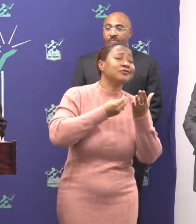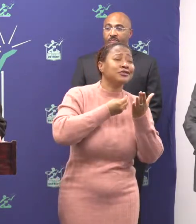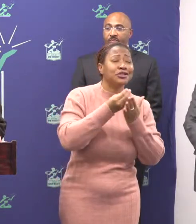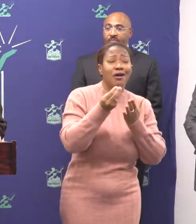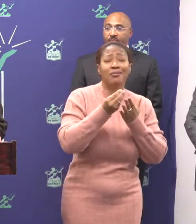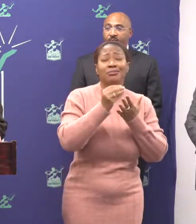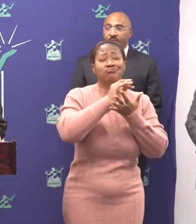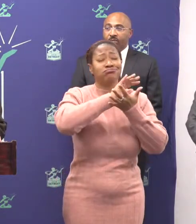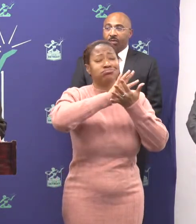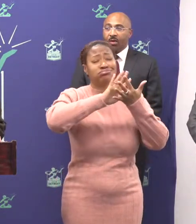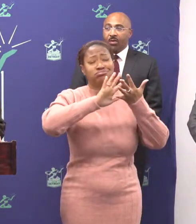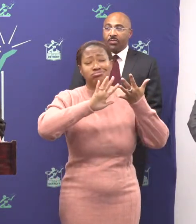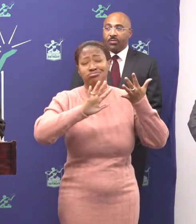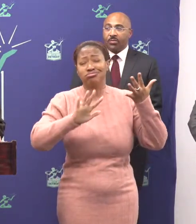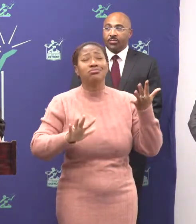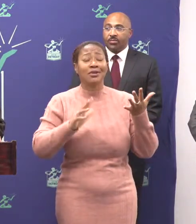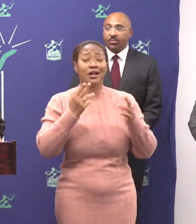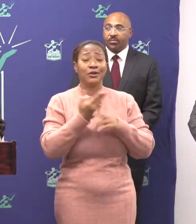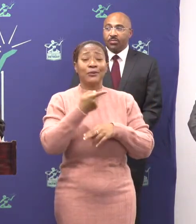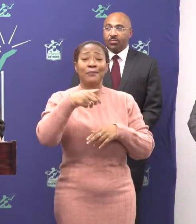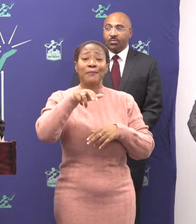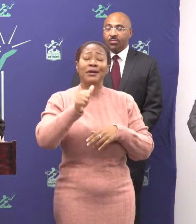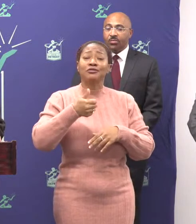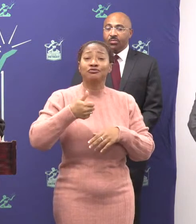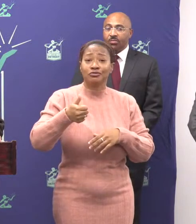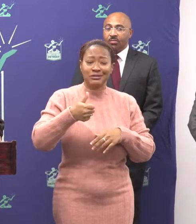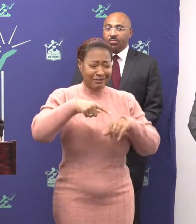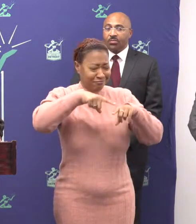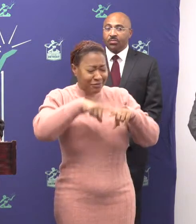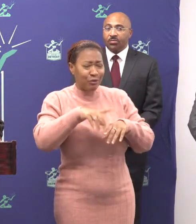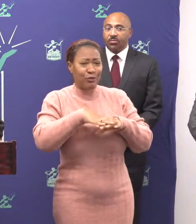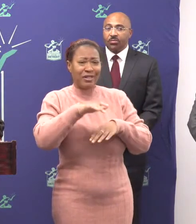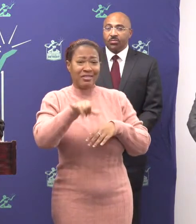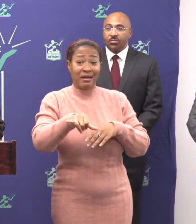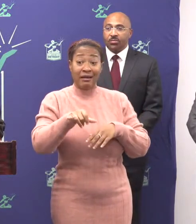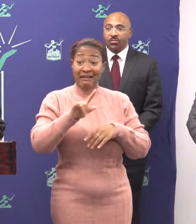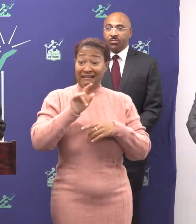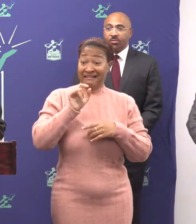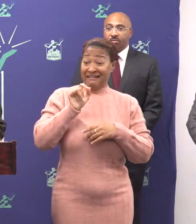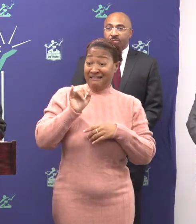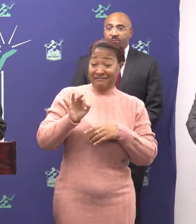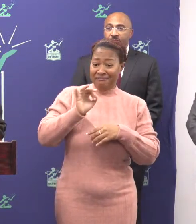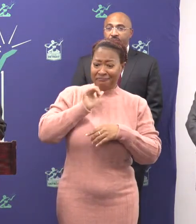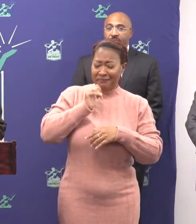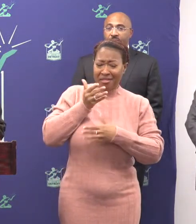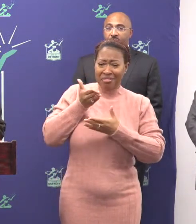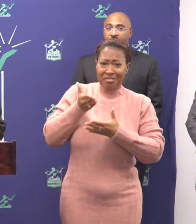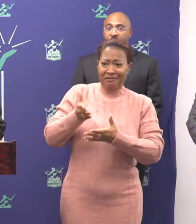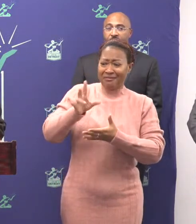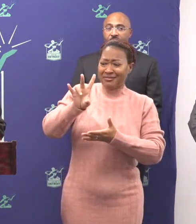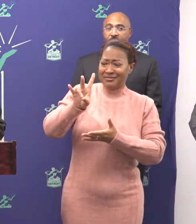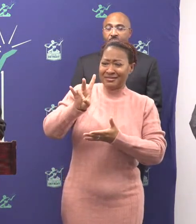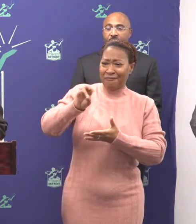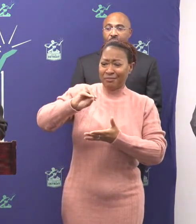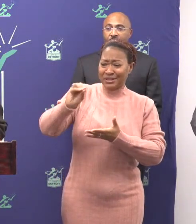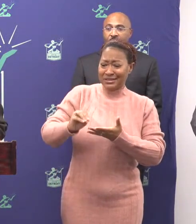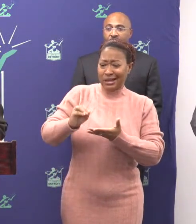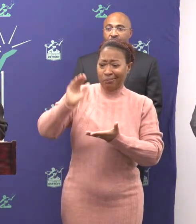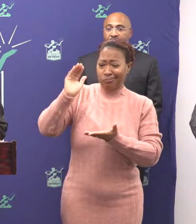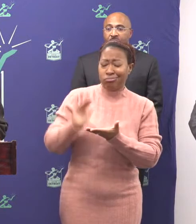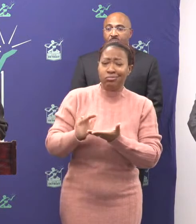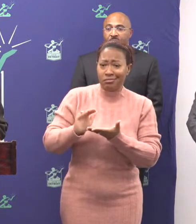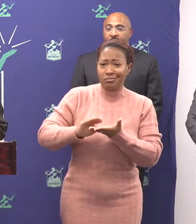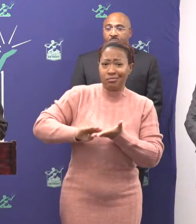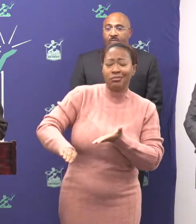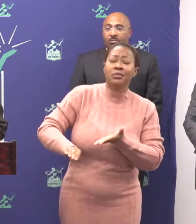shopping, and this, to not have that in place for them would just be tragic for the most